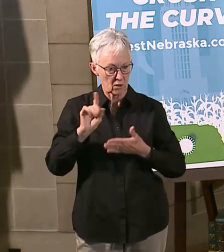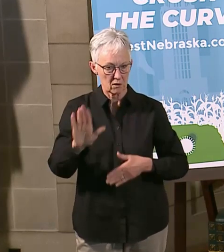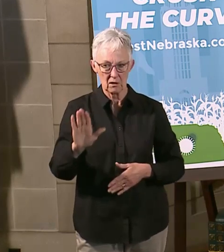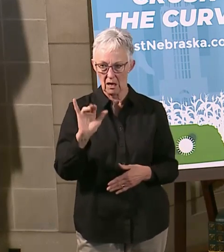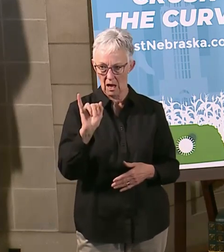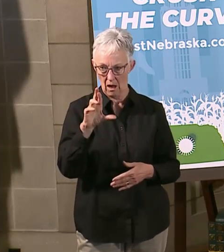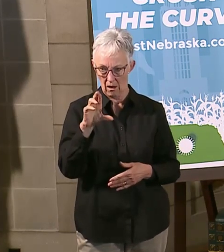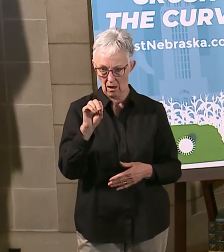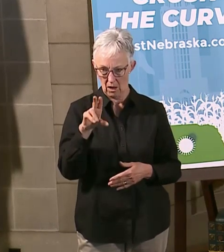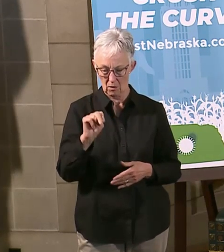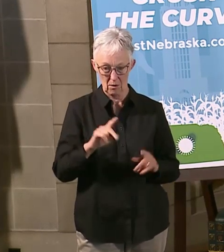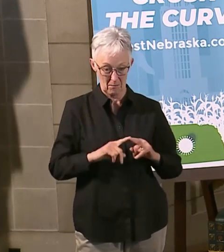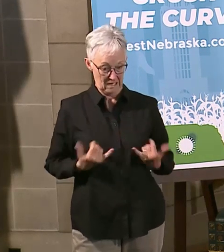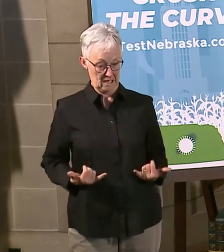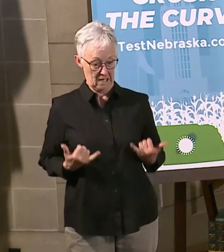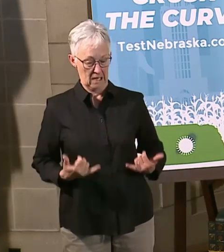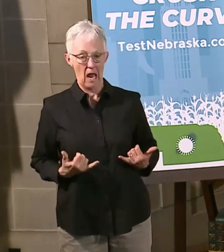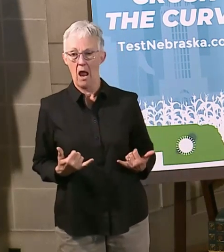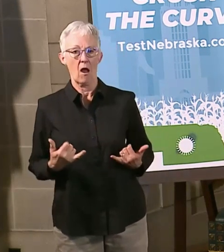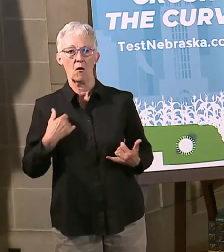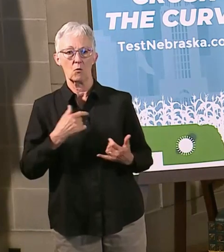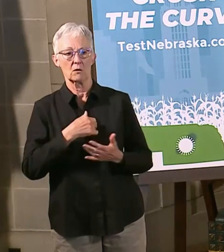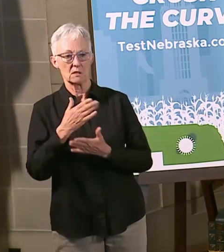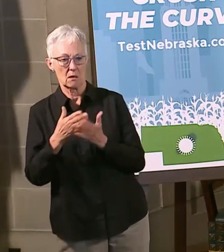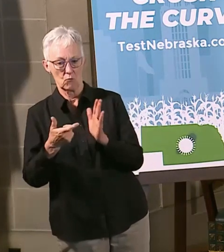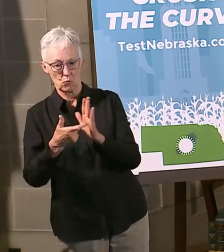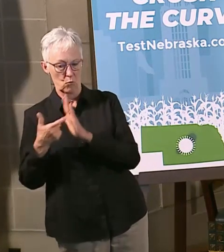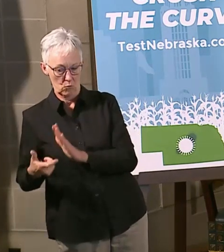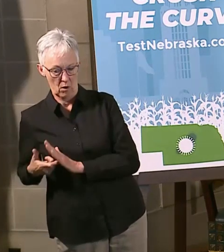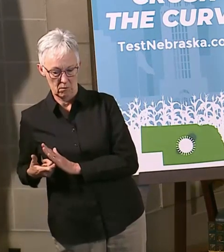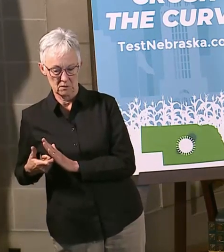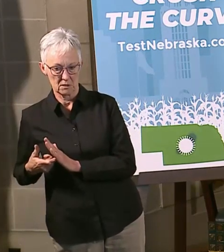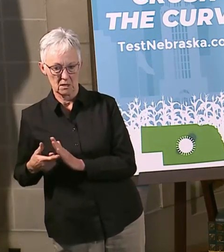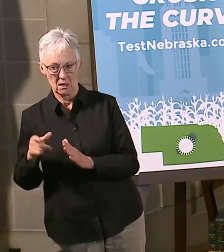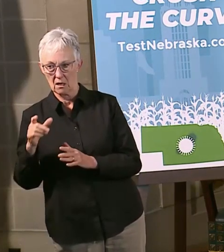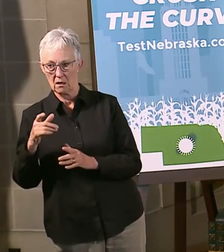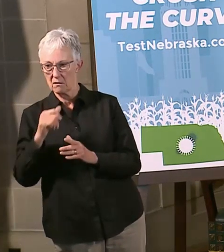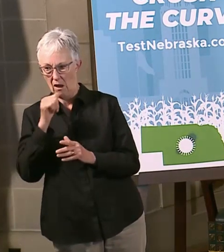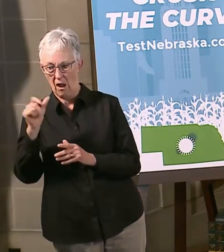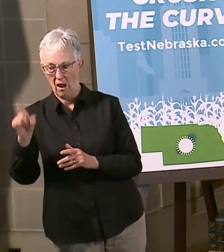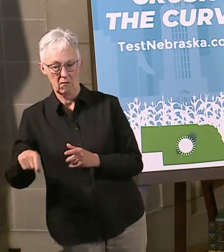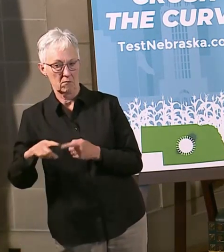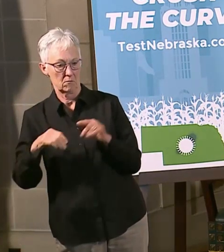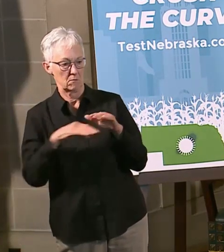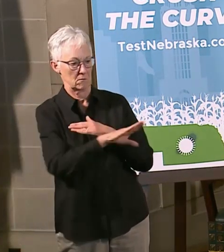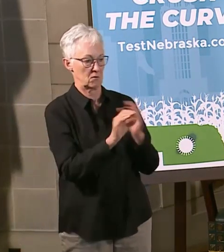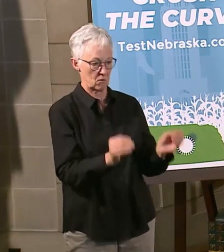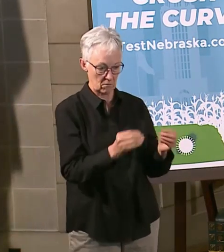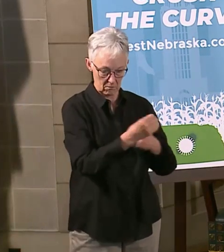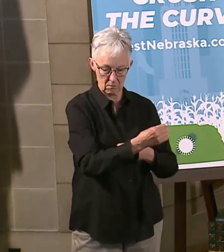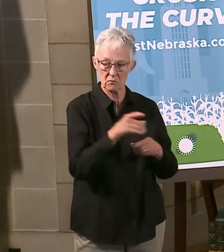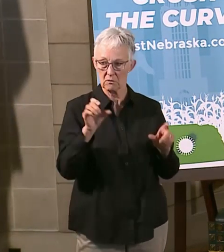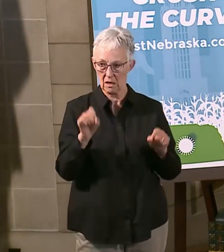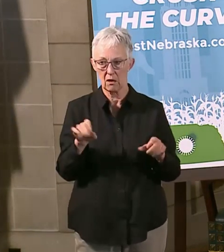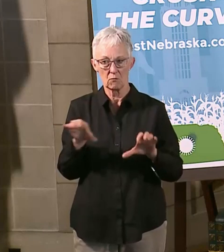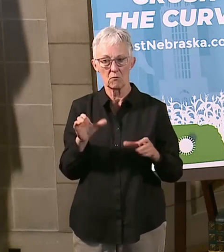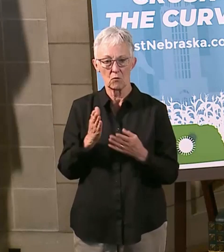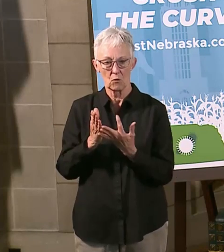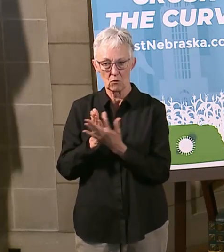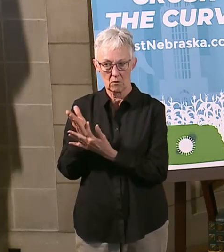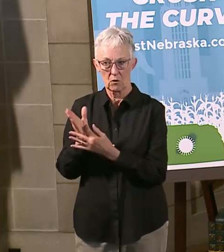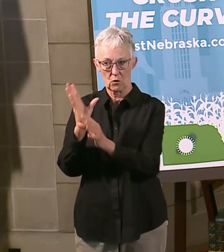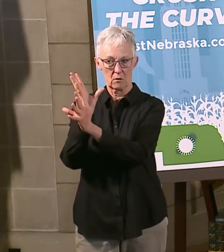waived some requirements so services can be provided remotely. Even though families aren't having to come into the WIC office during this